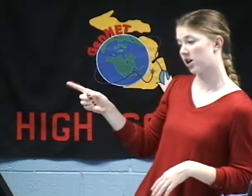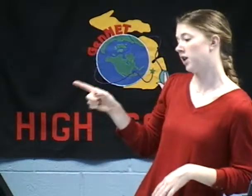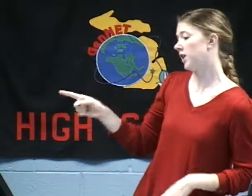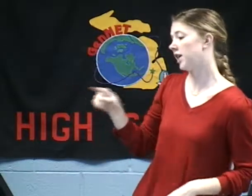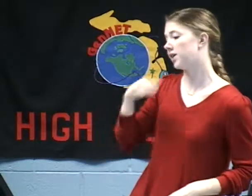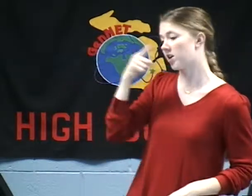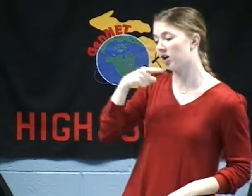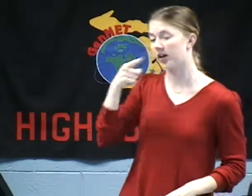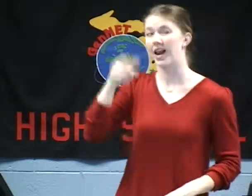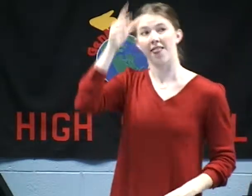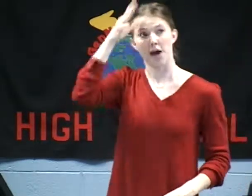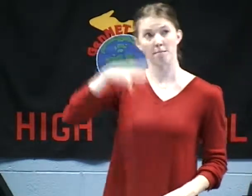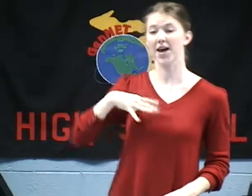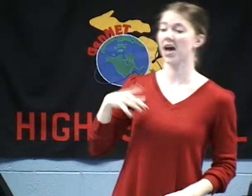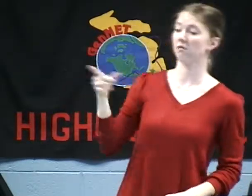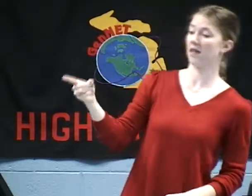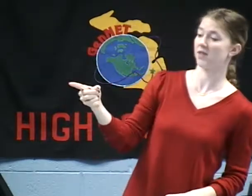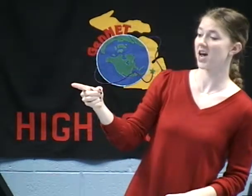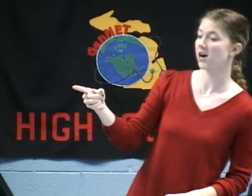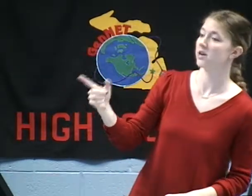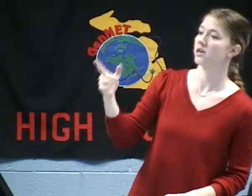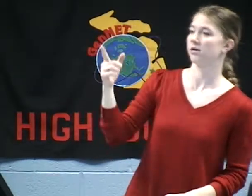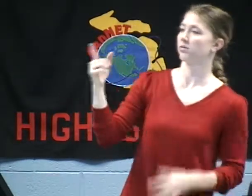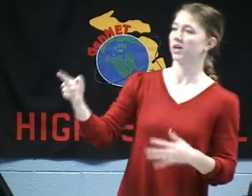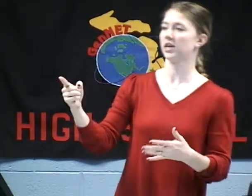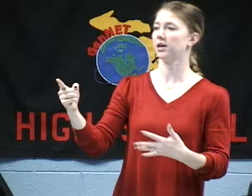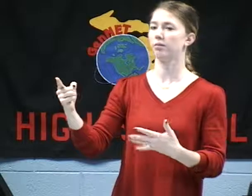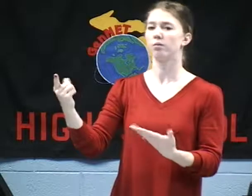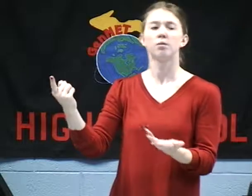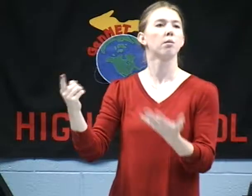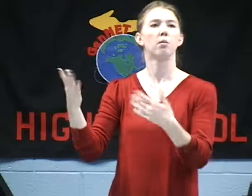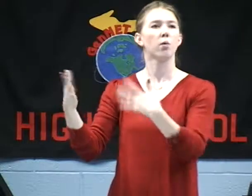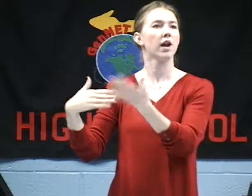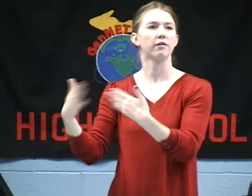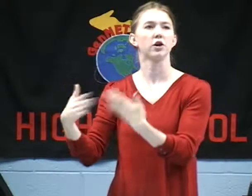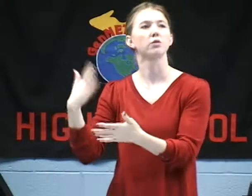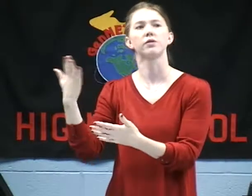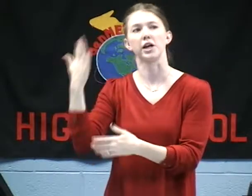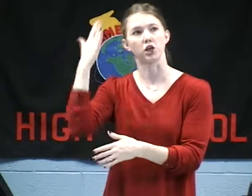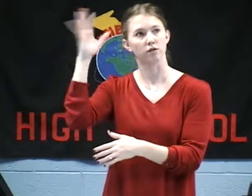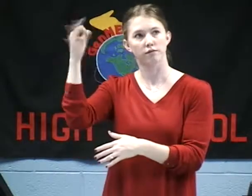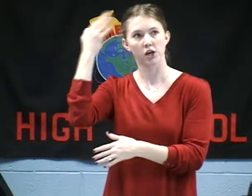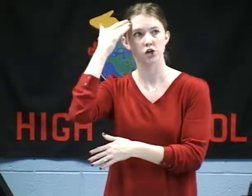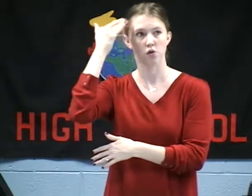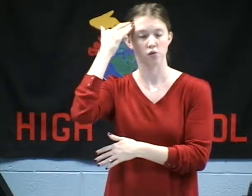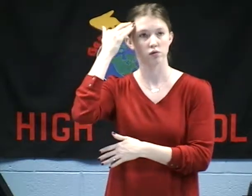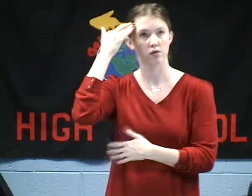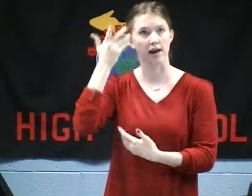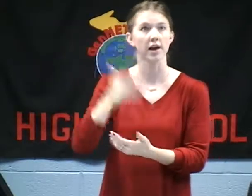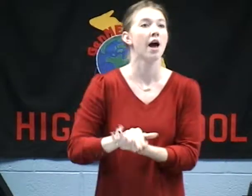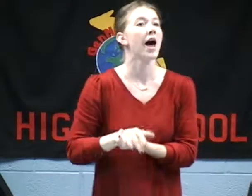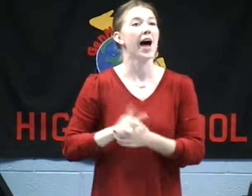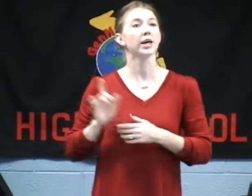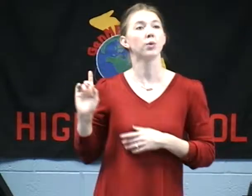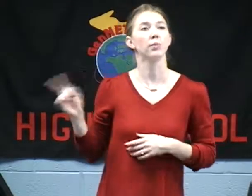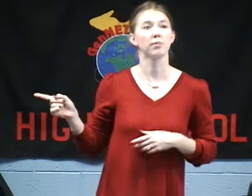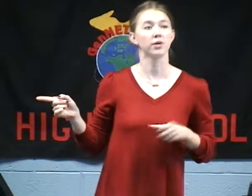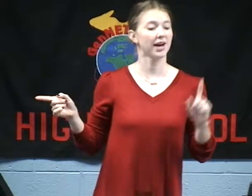here, he's hearing. That man right there, he, whatever, knows French. Okay? I can put people in my